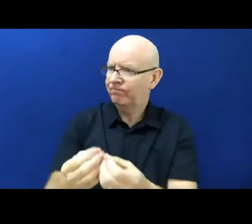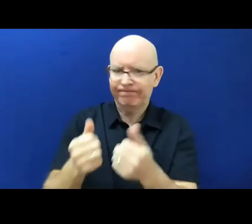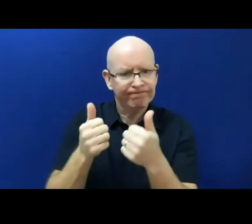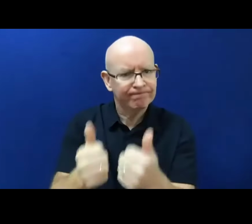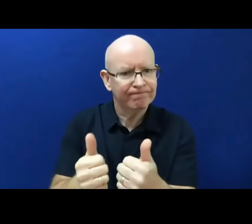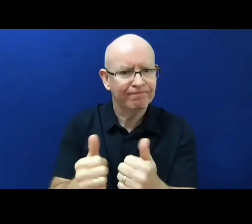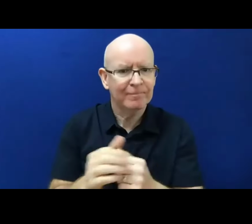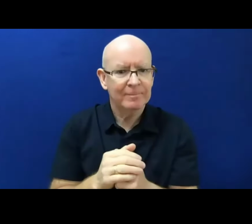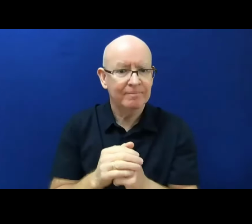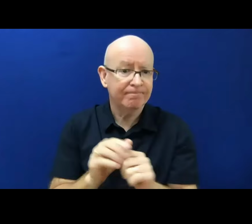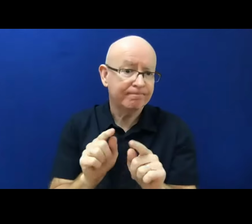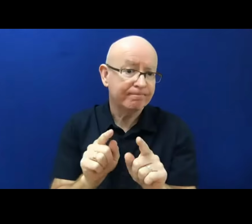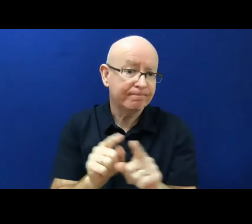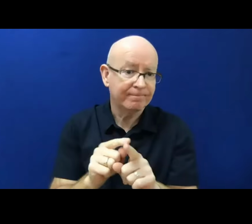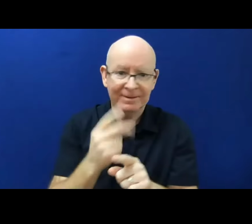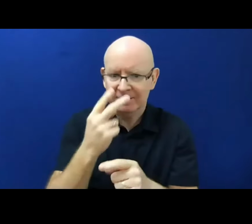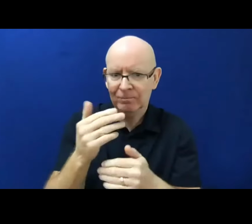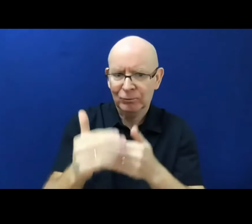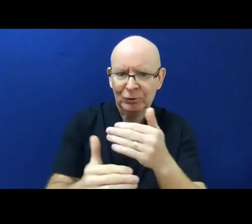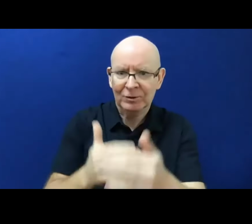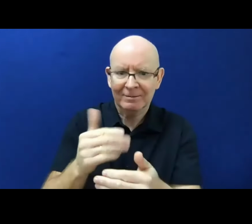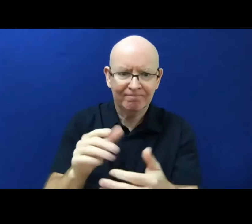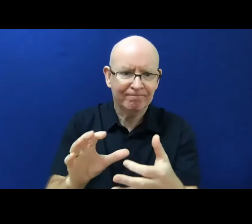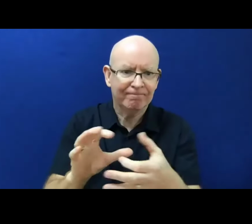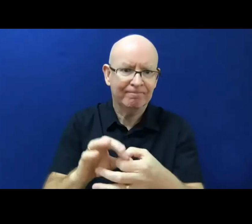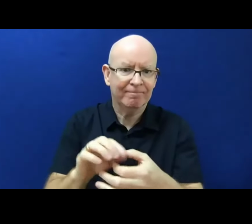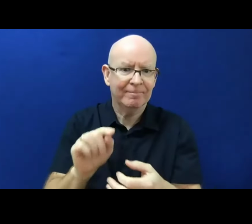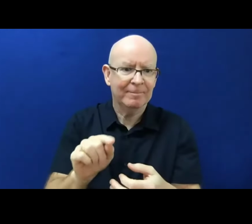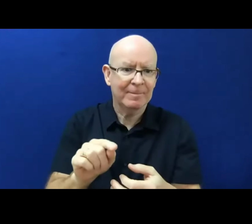And sometimes how do we translate those